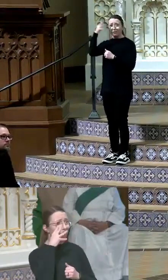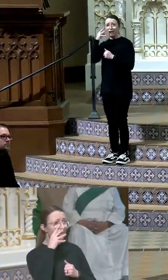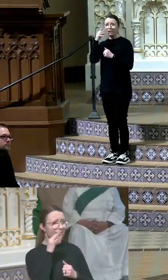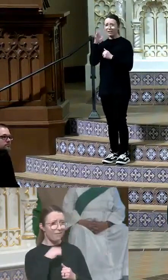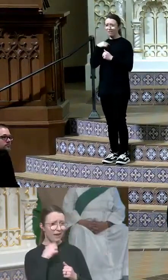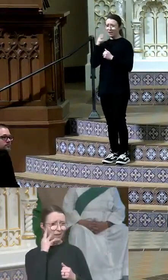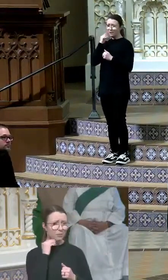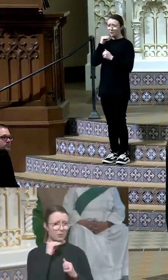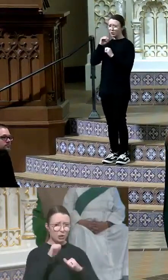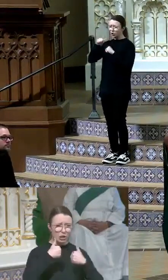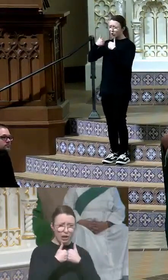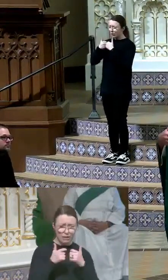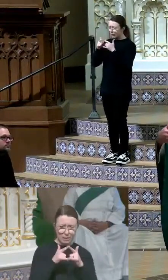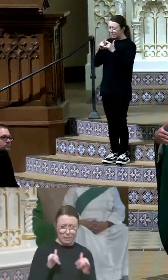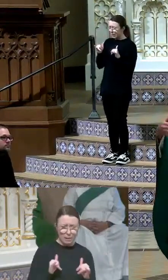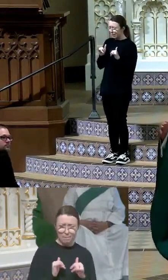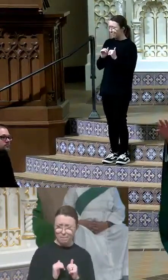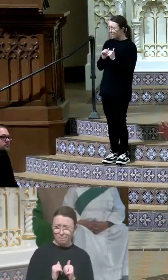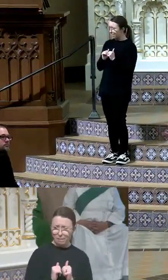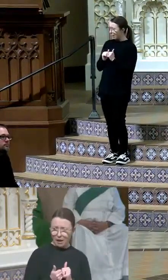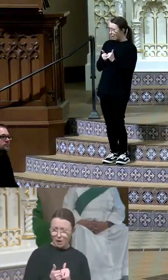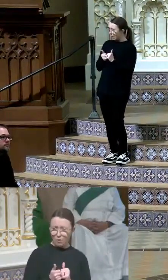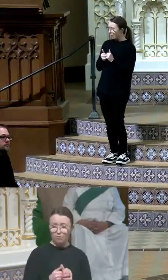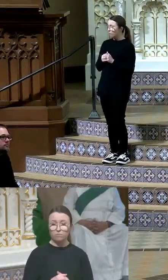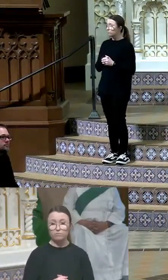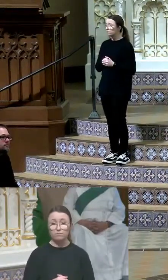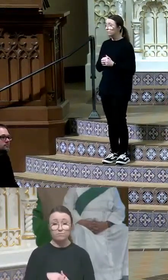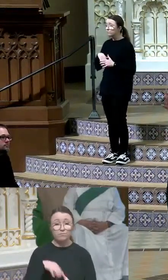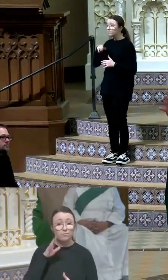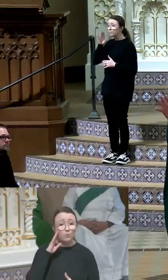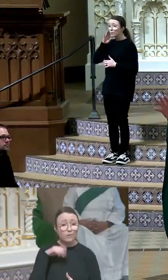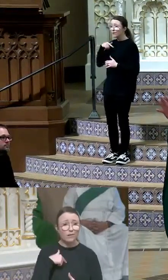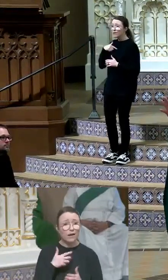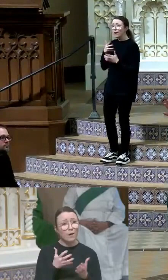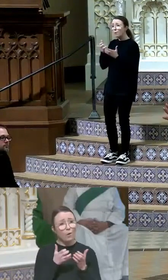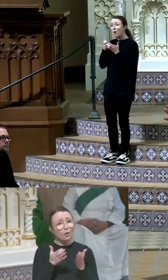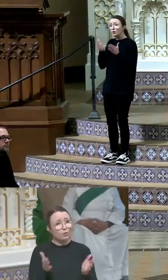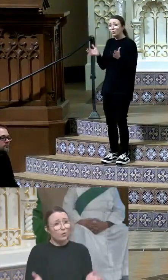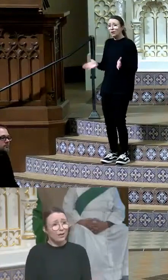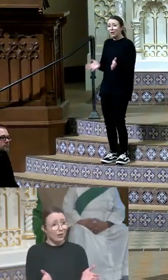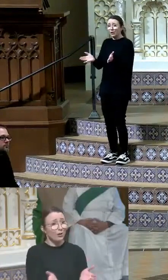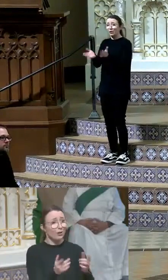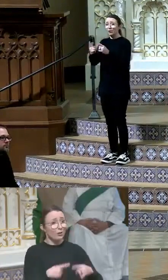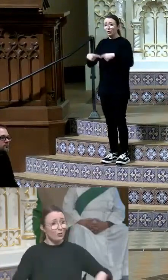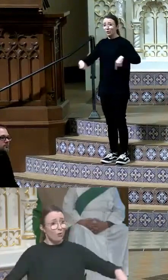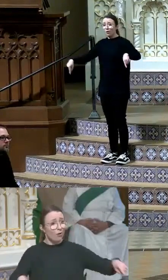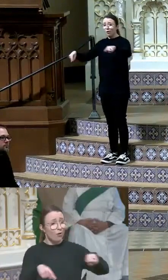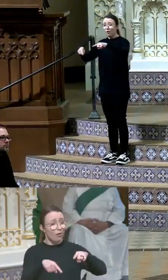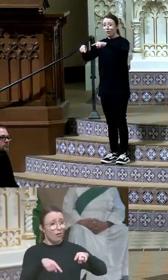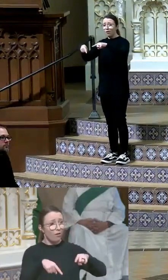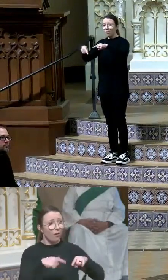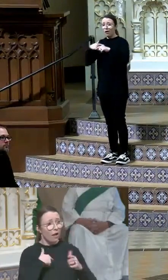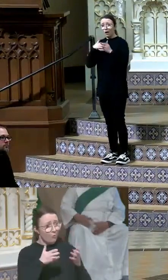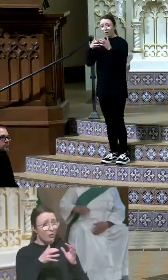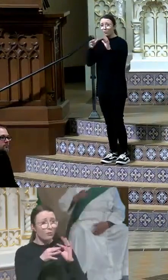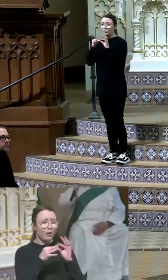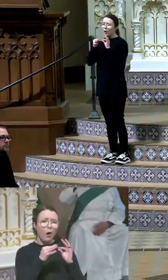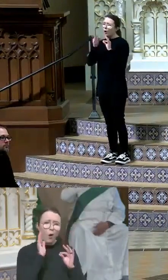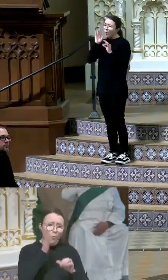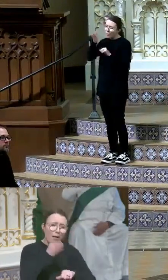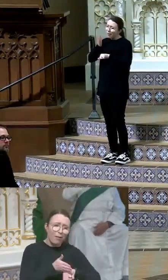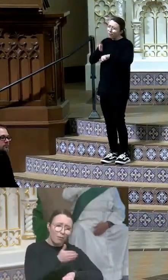be a word of encouragement to say that, oh, it's going to get better, but I'm afraid it's going to get worse before it gets